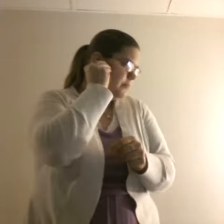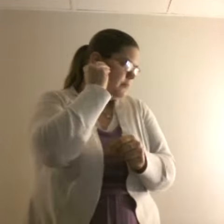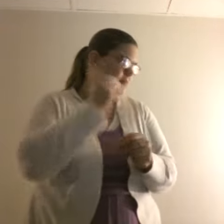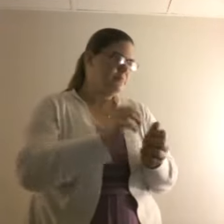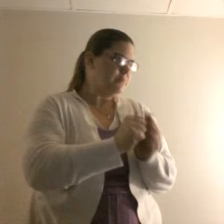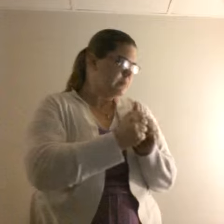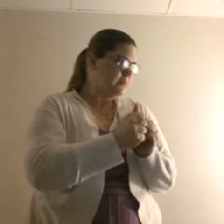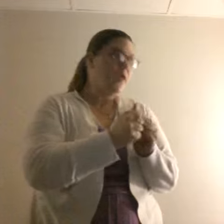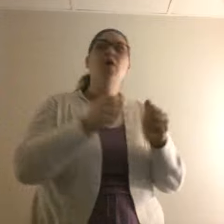Clothing, okay.